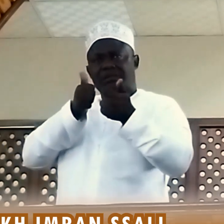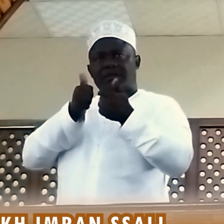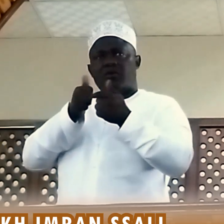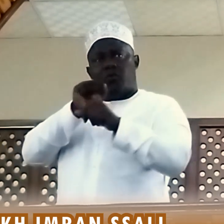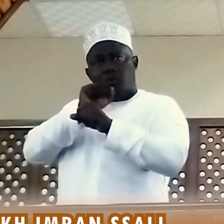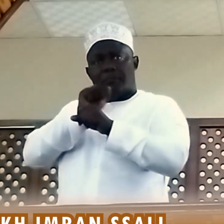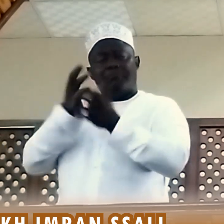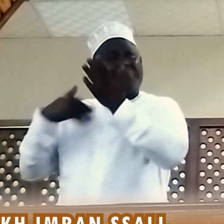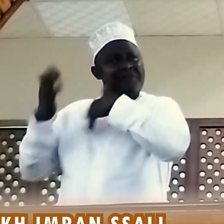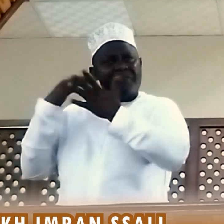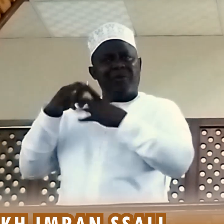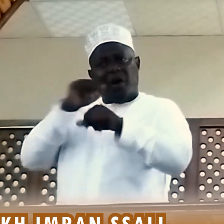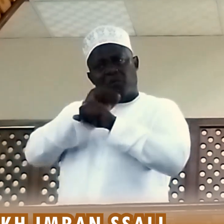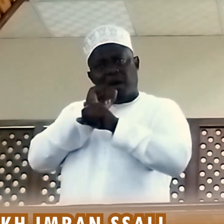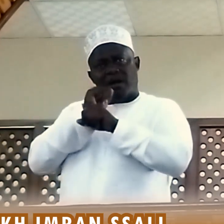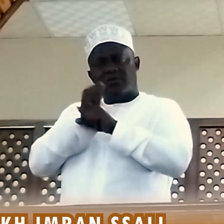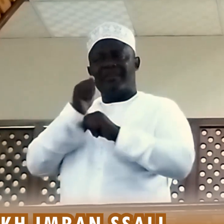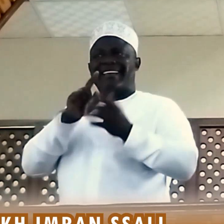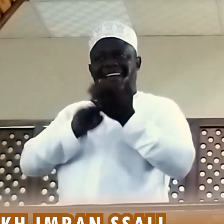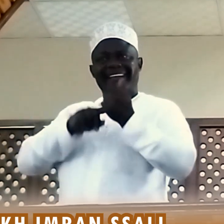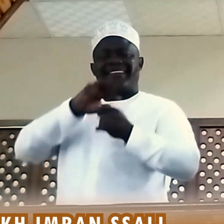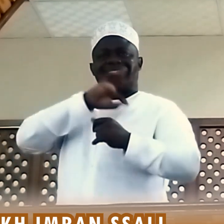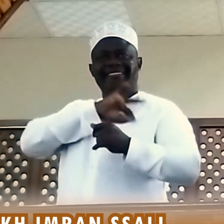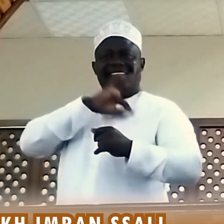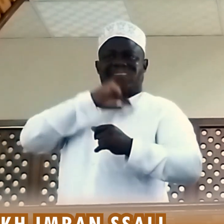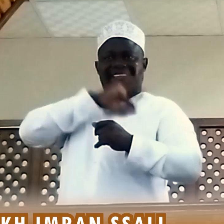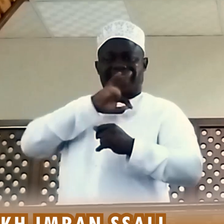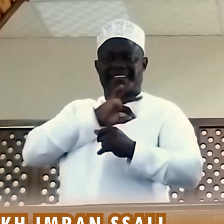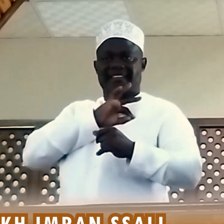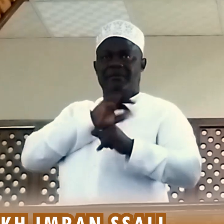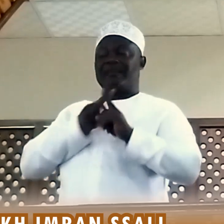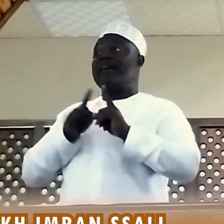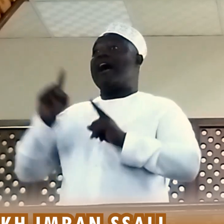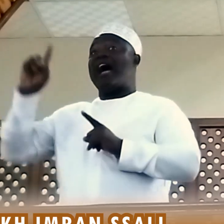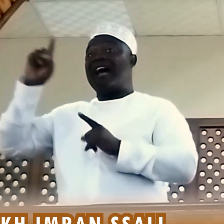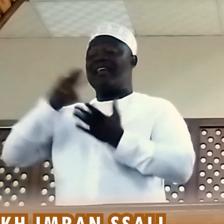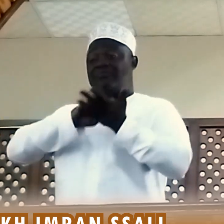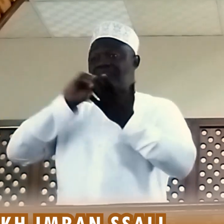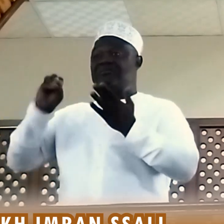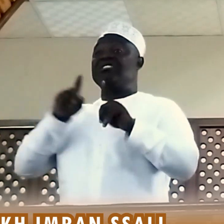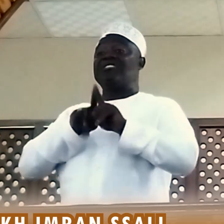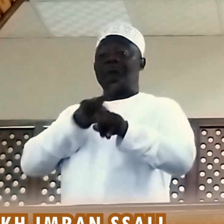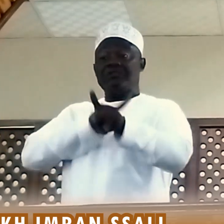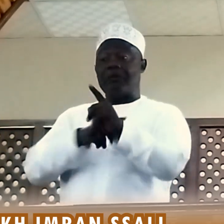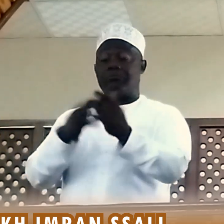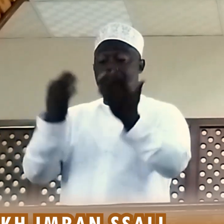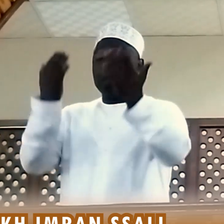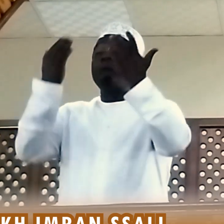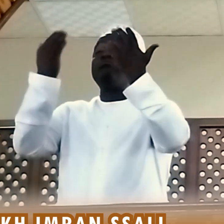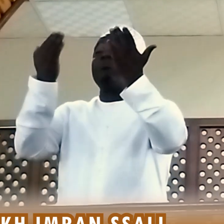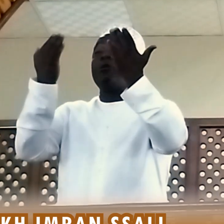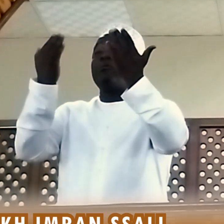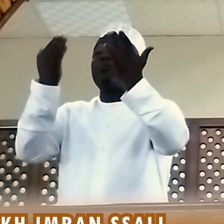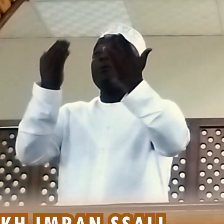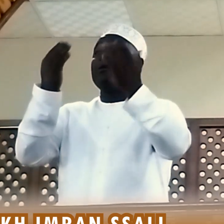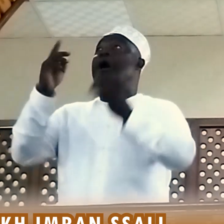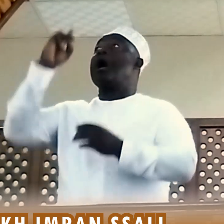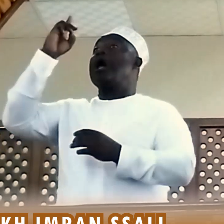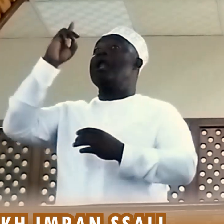ahadun illa wahujibat da'watuhu, Allah tayanukula dduwa ya muli wanguzi.